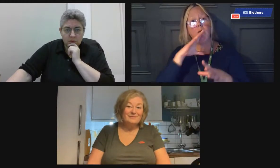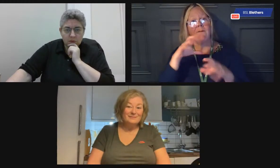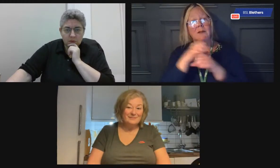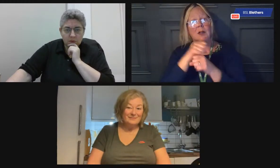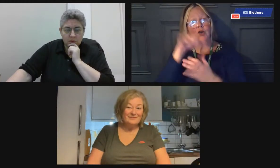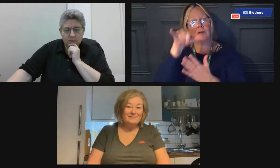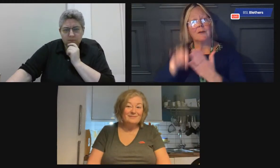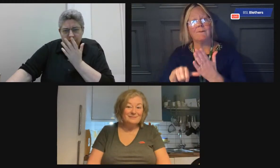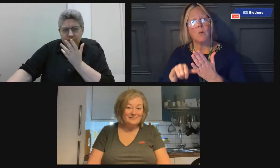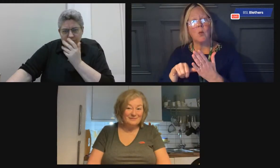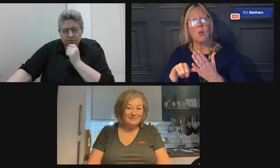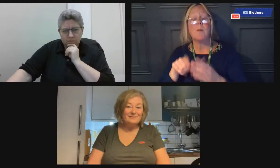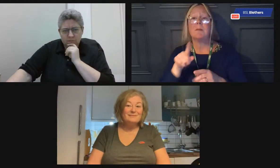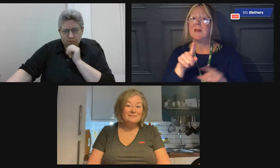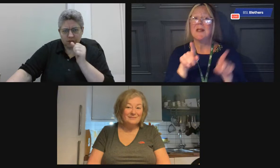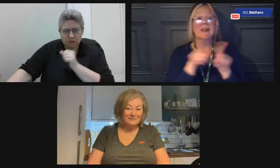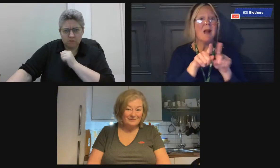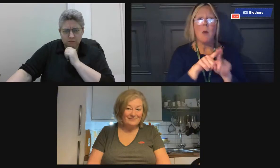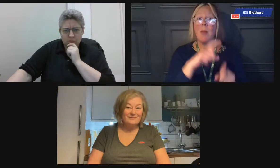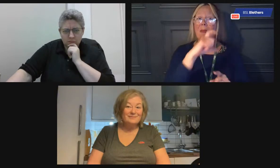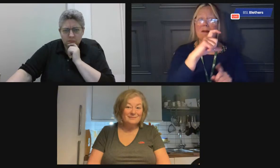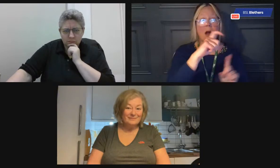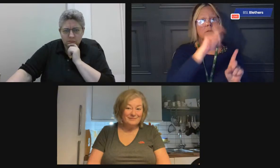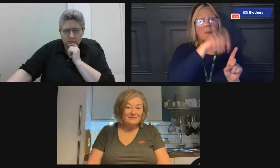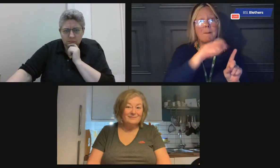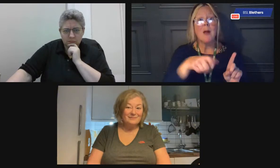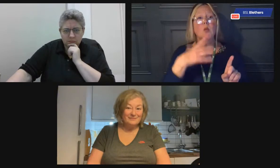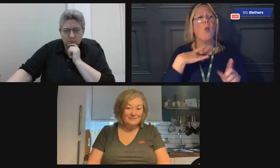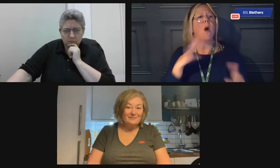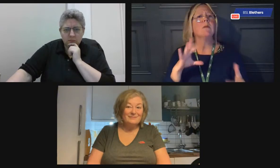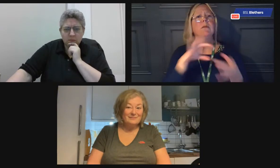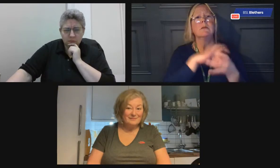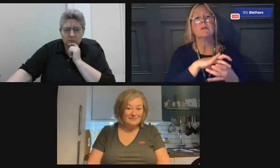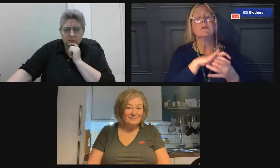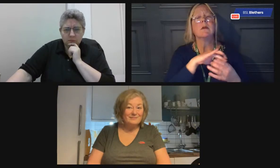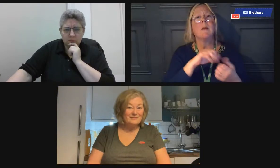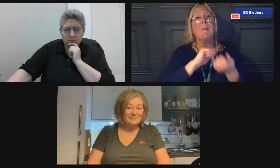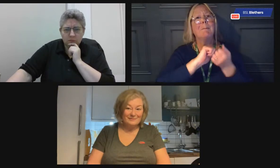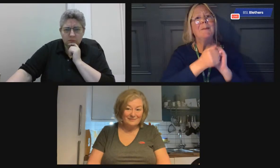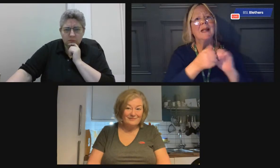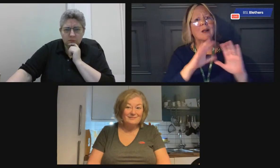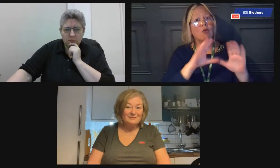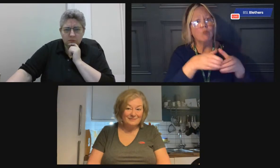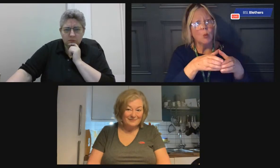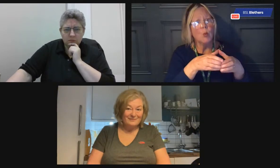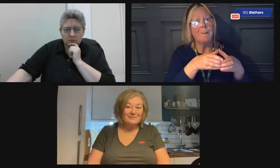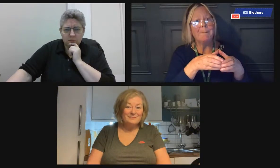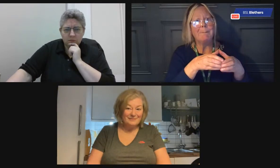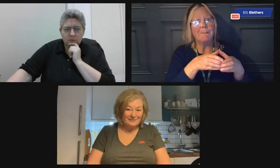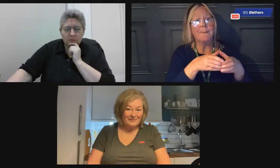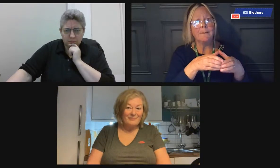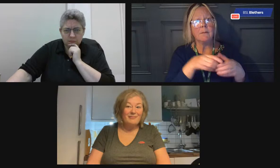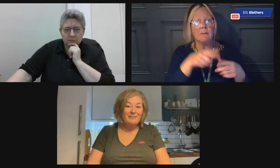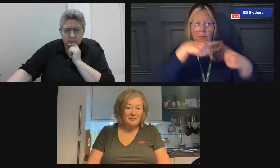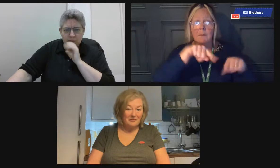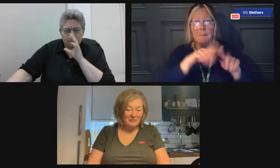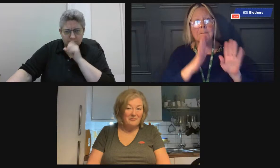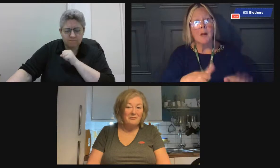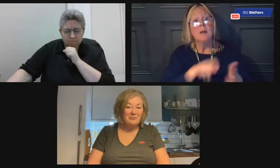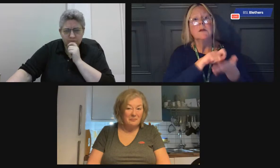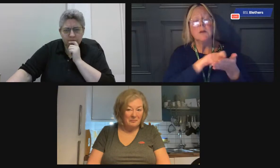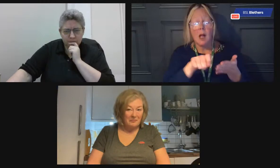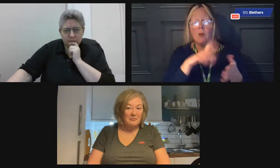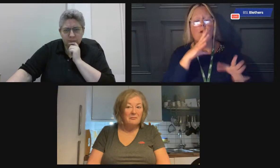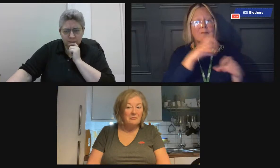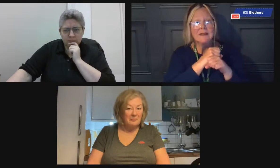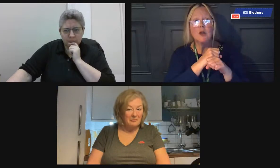us, you're going to be exposed to information that is sensitive. It's really important that you keep that confidentially.